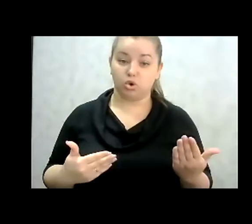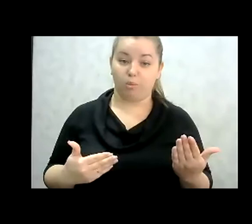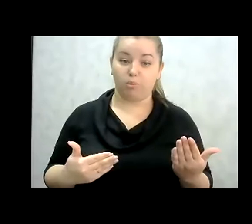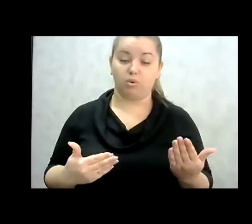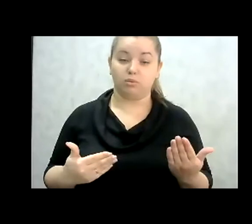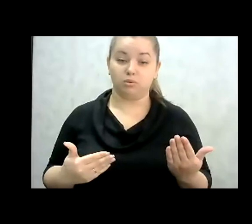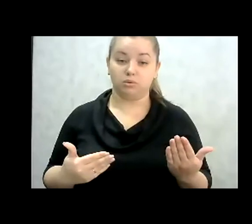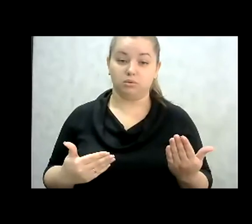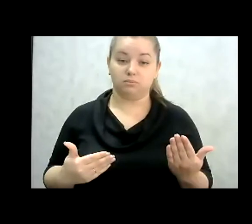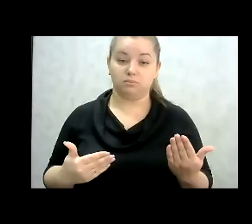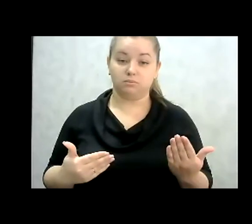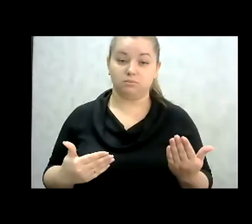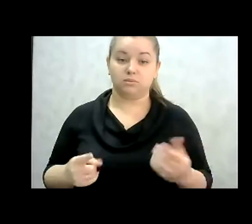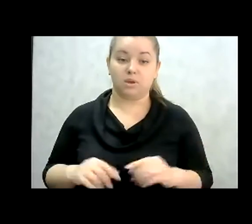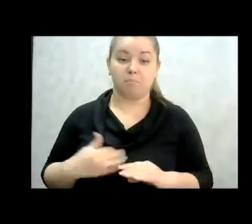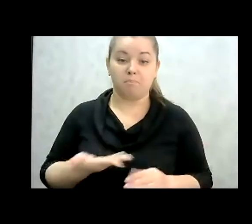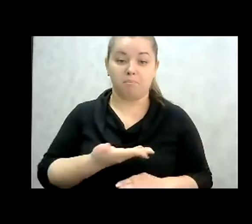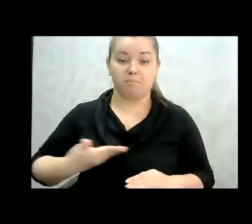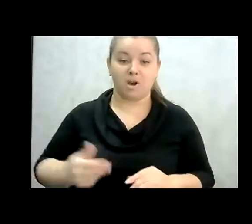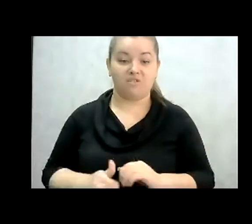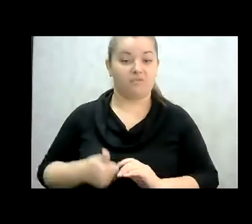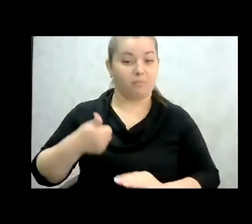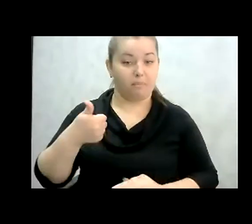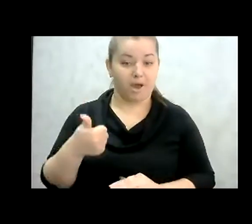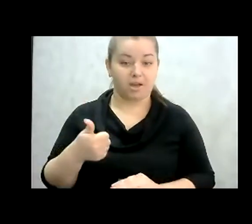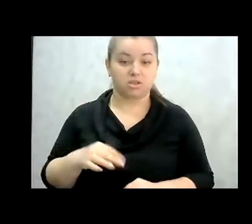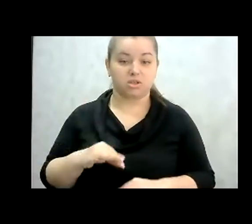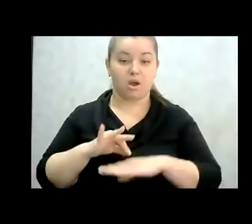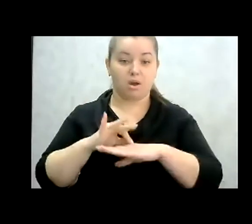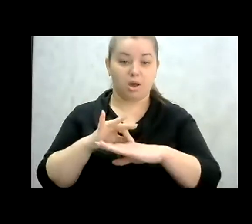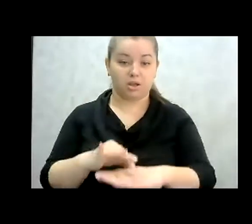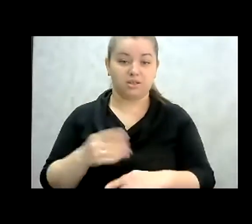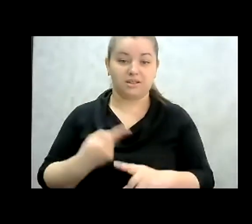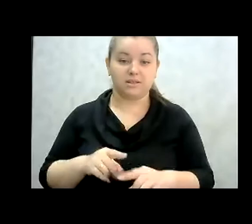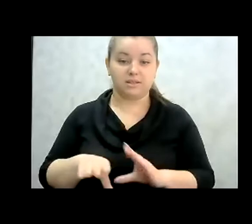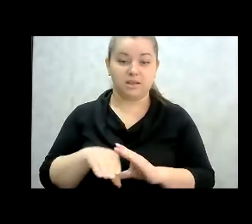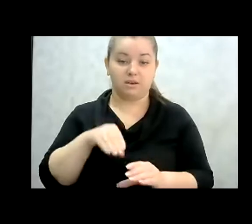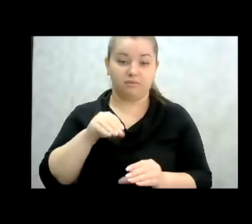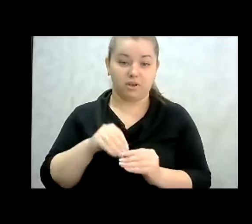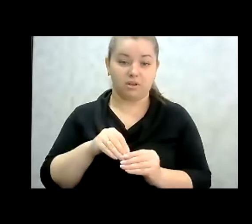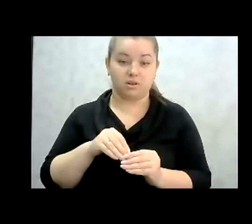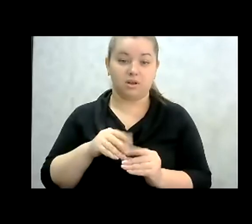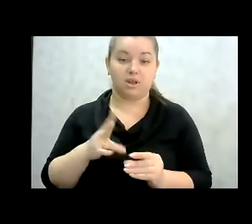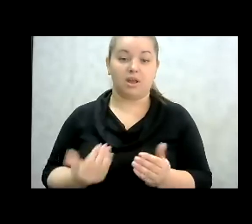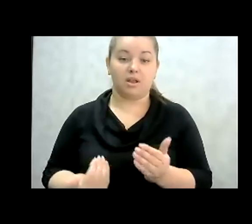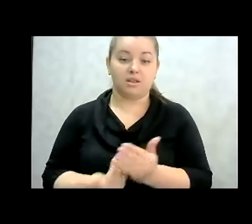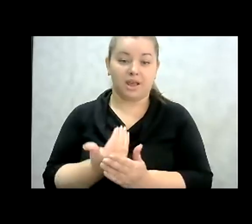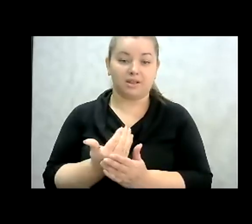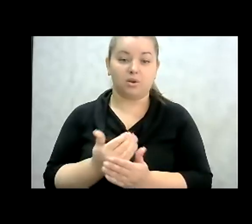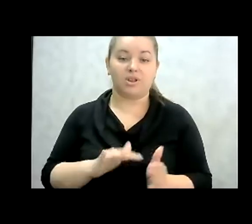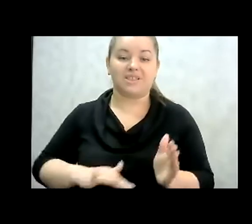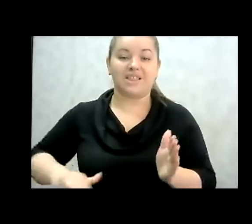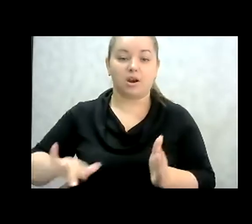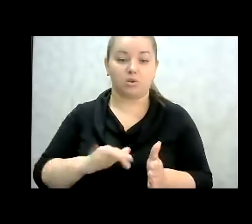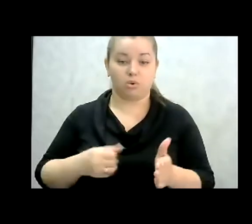bit simpler on the one hand, but on the other hand, for the first time ever, we